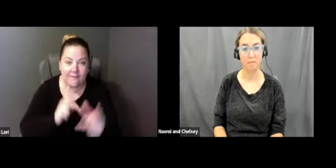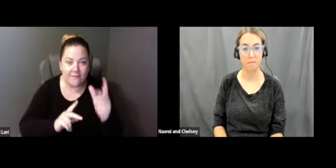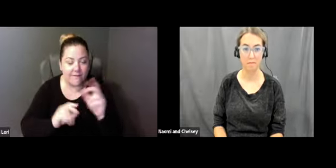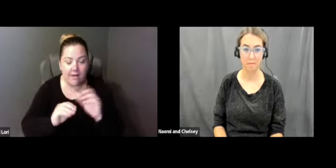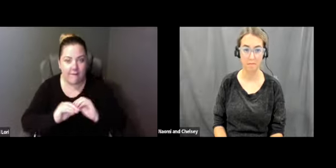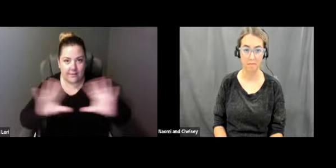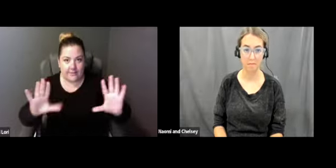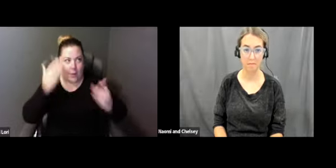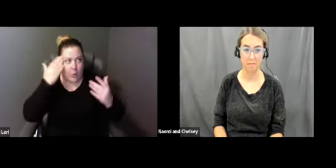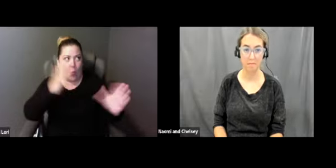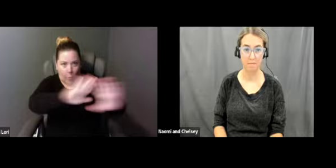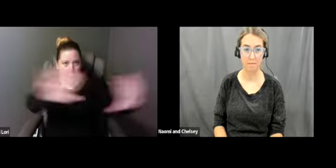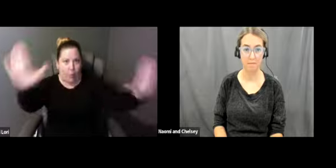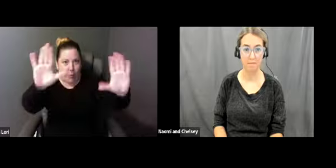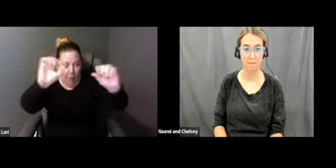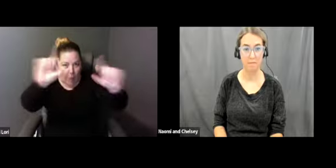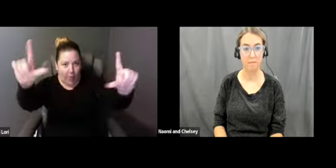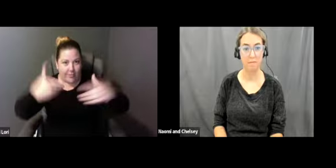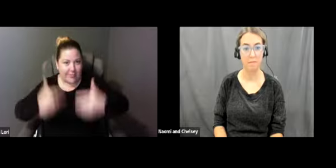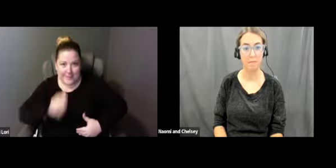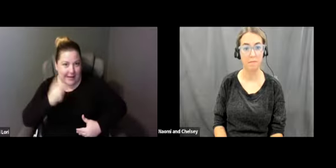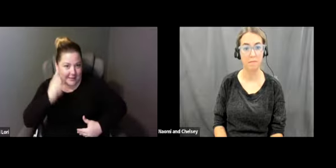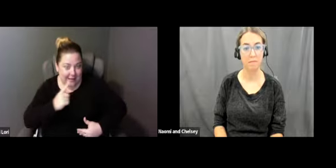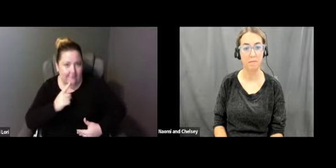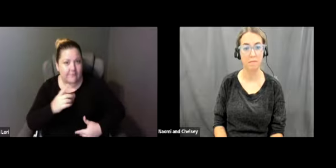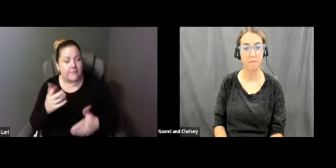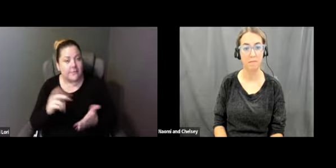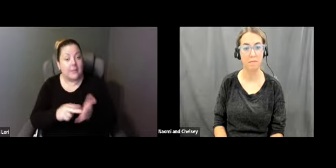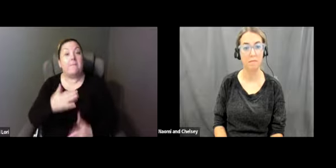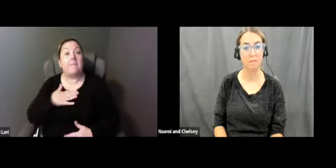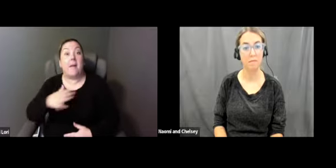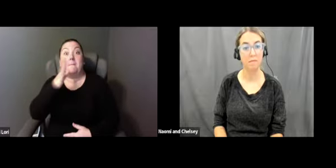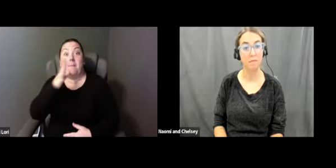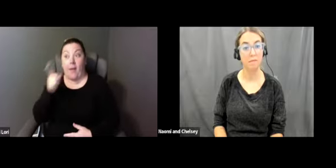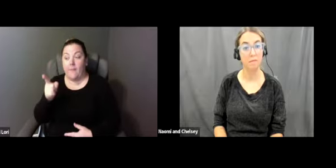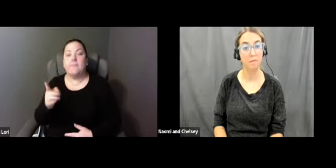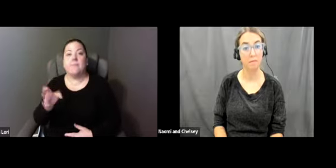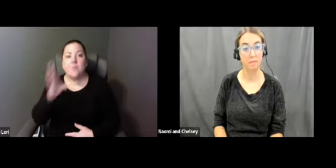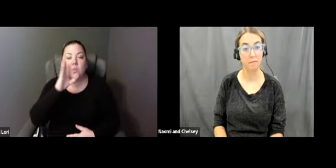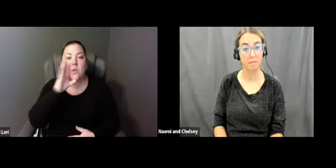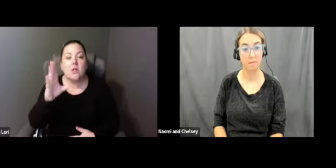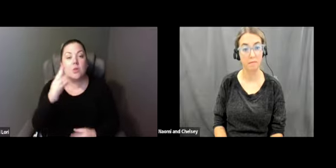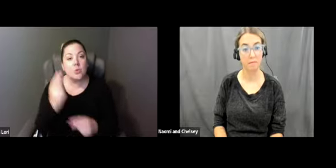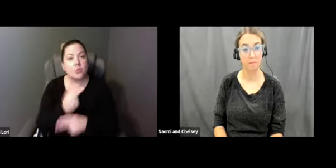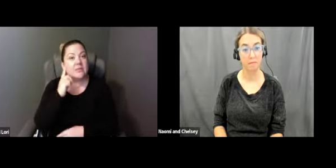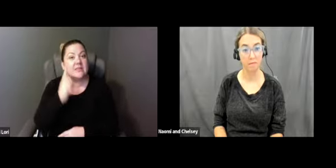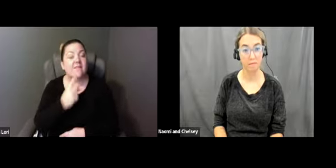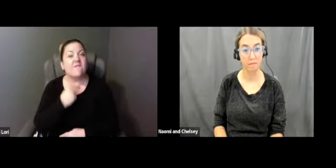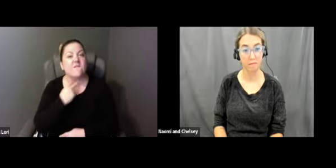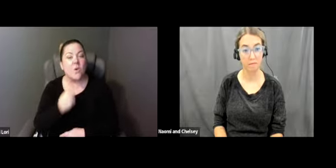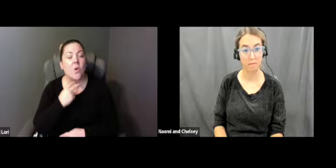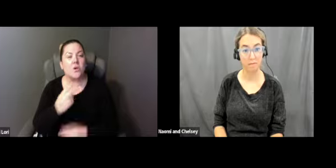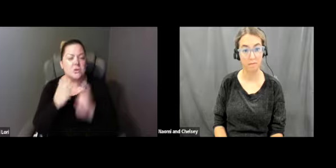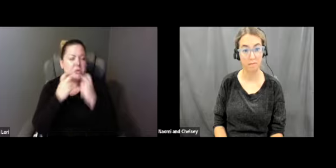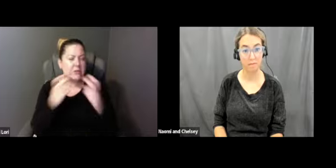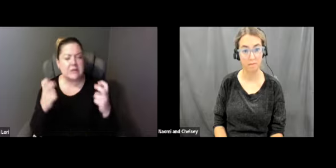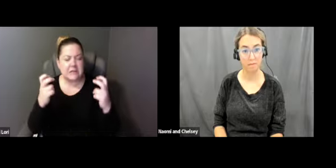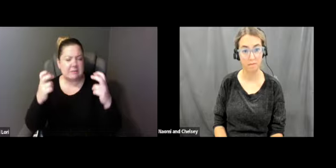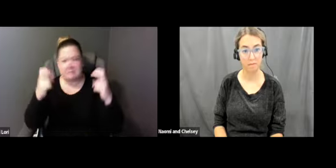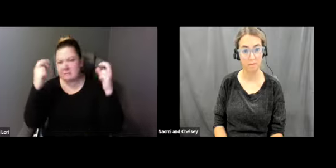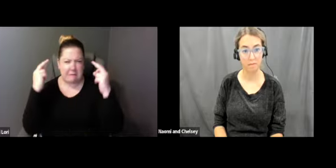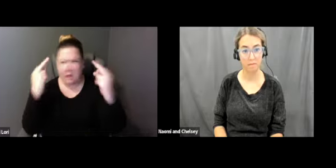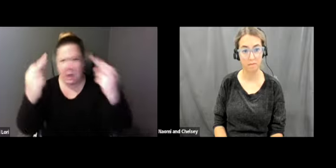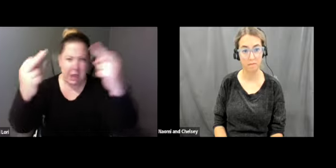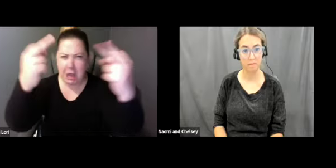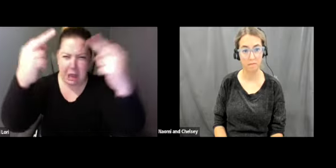specifically for my mother. She will use her voice and she will, in her voice, curse people out and use her profanity